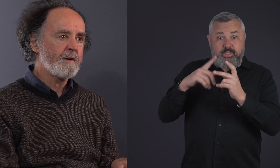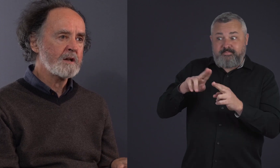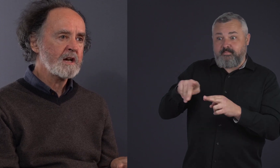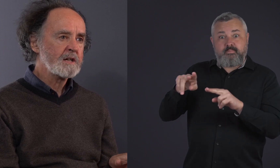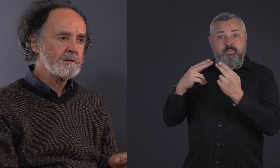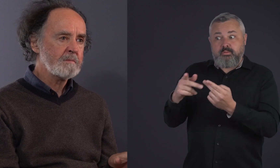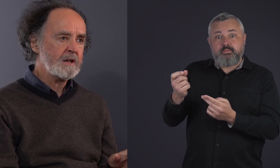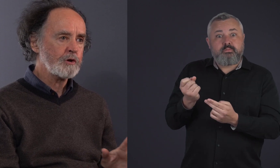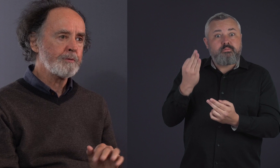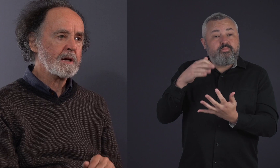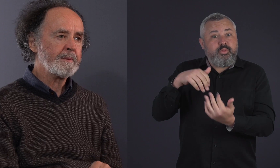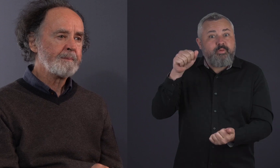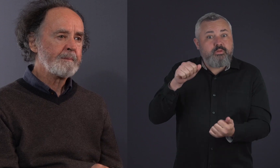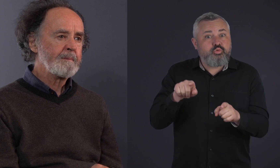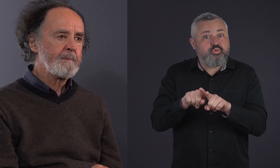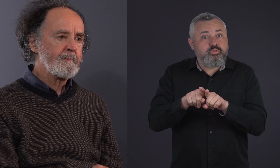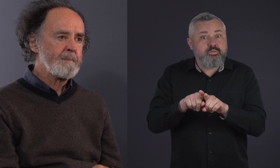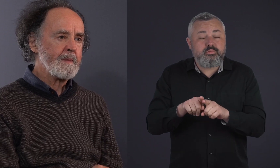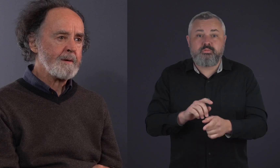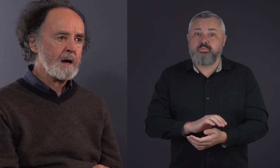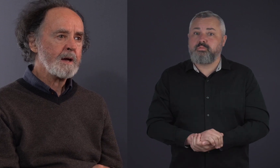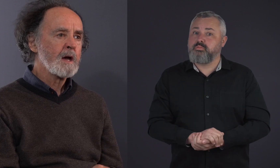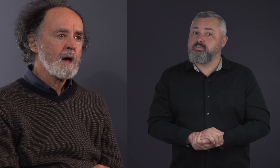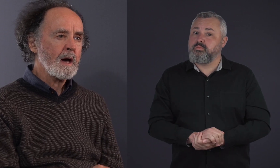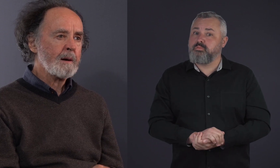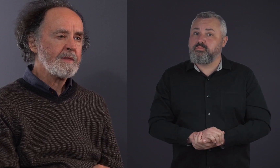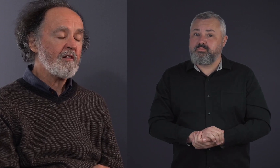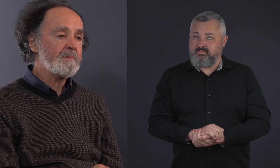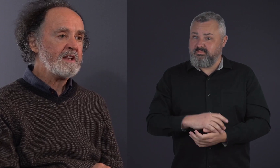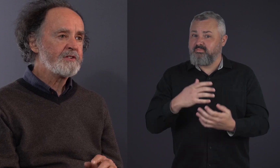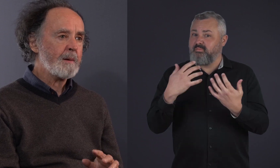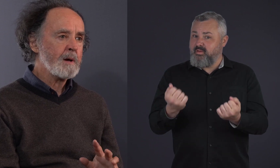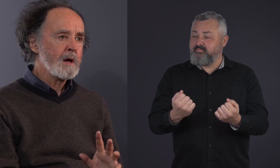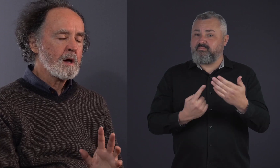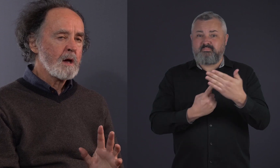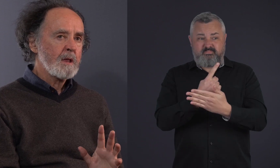qualified interpreter. Okay, there have been some